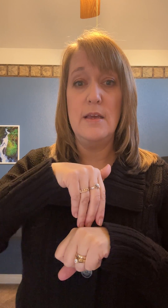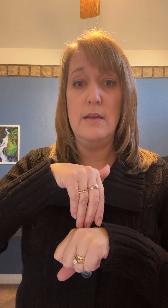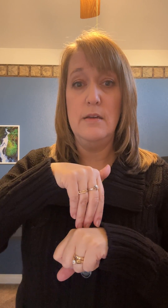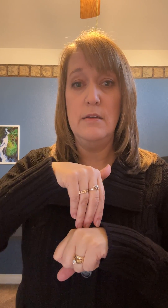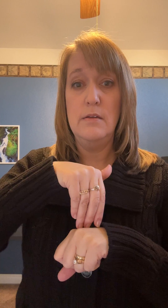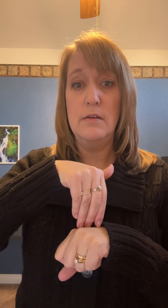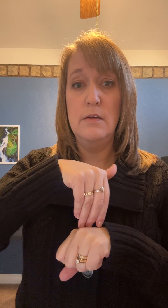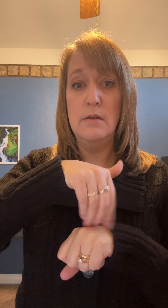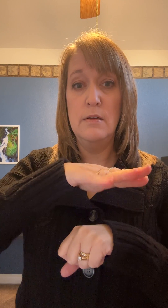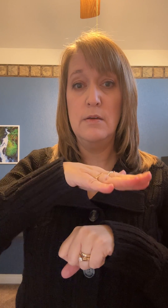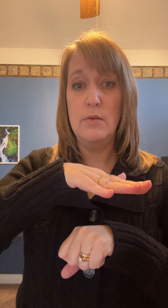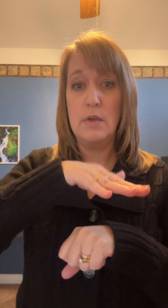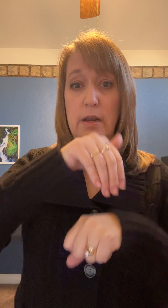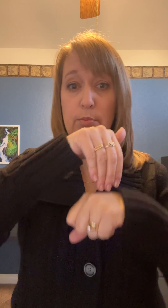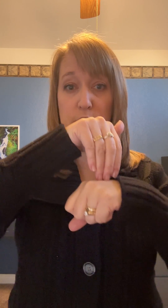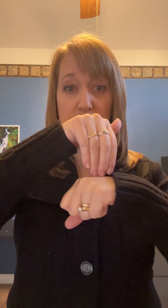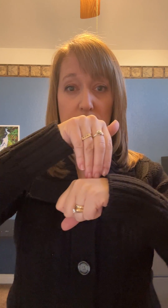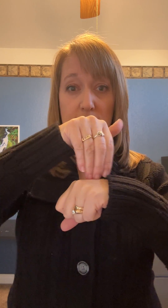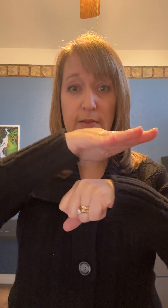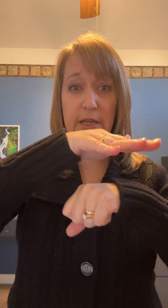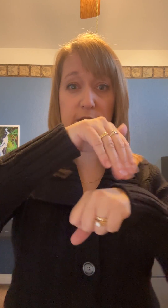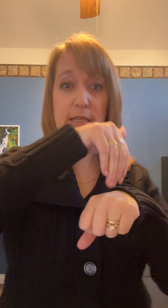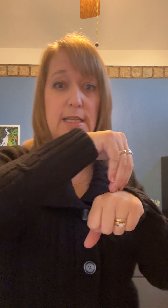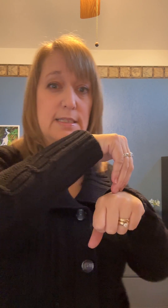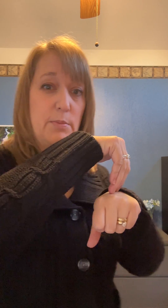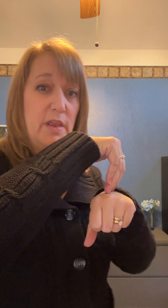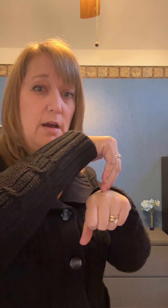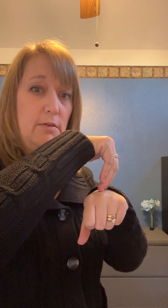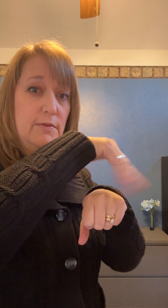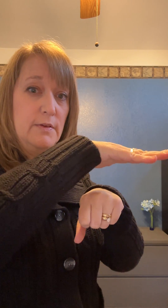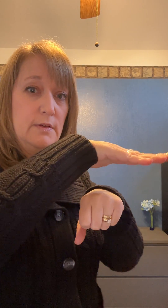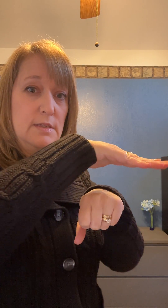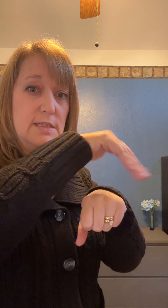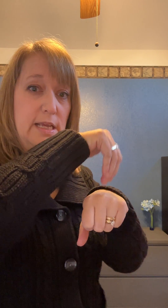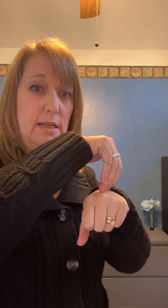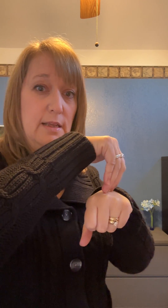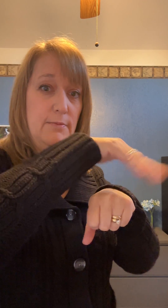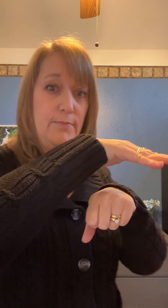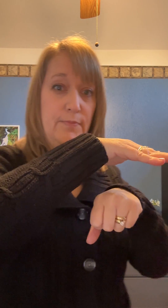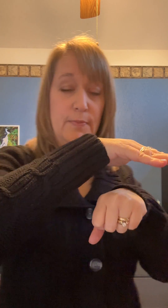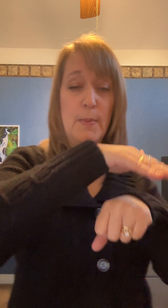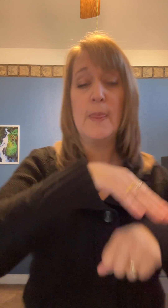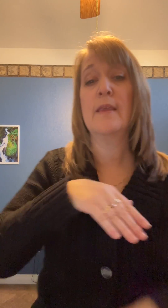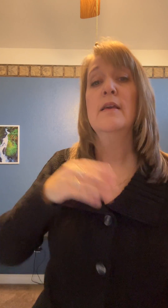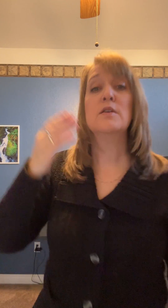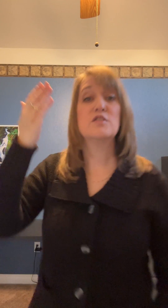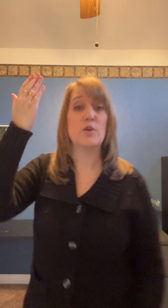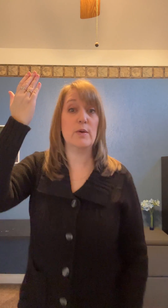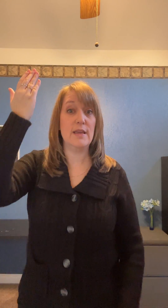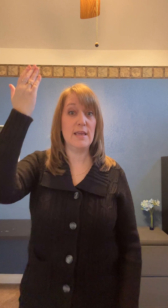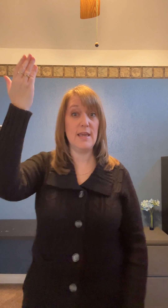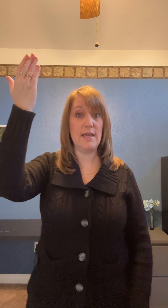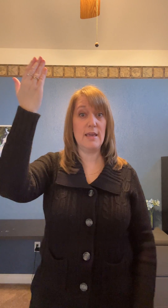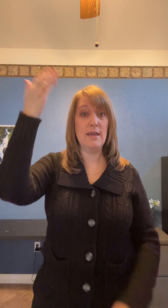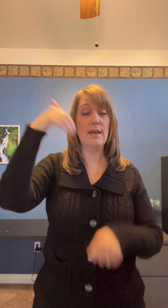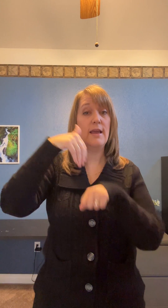then kind of push it off like you're sending something off. Send. So he